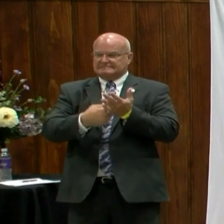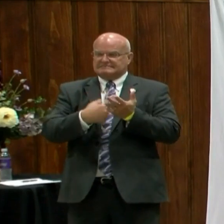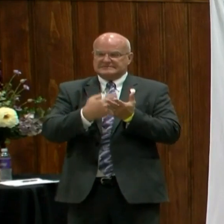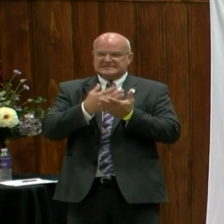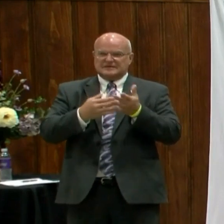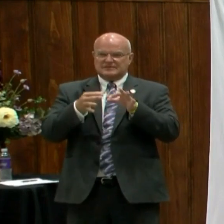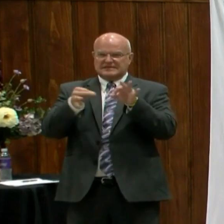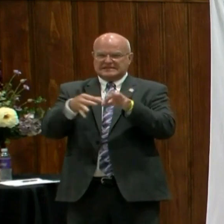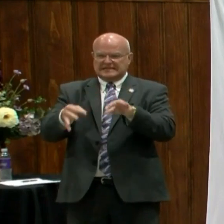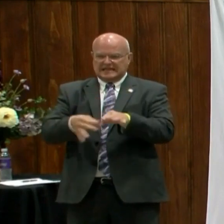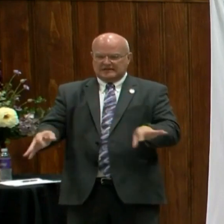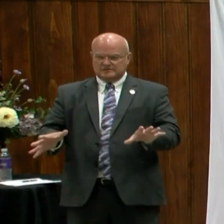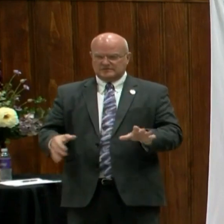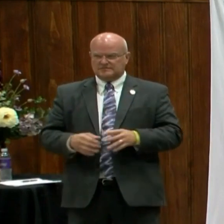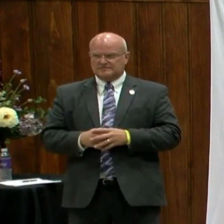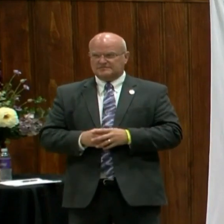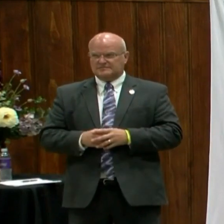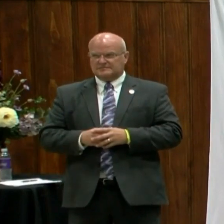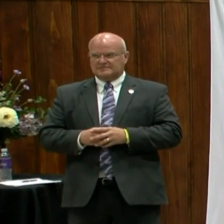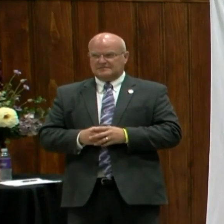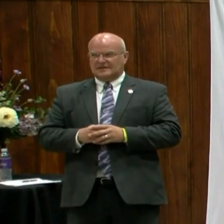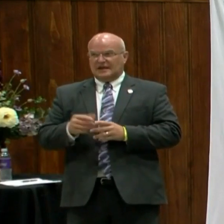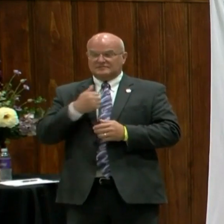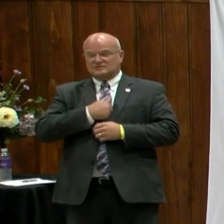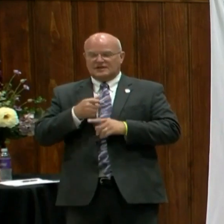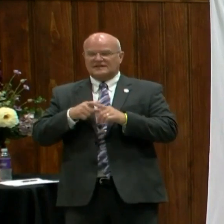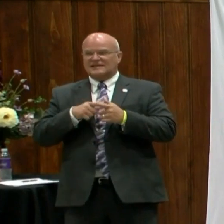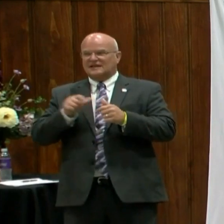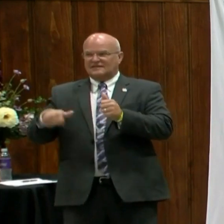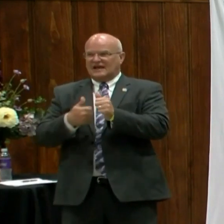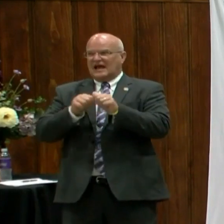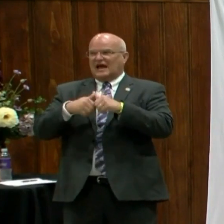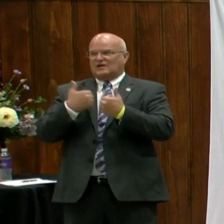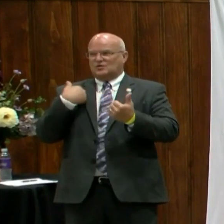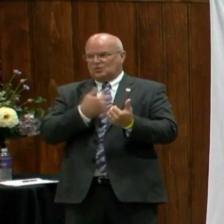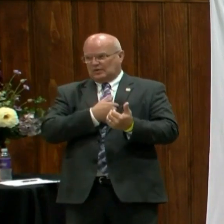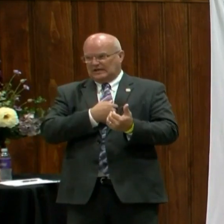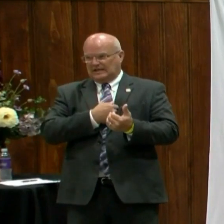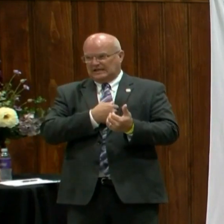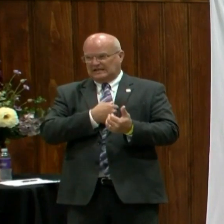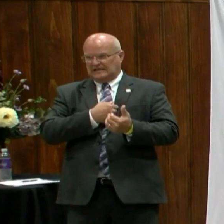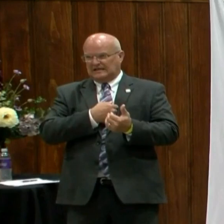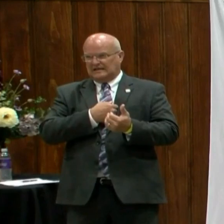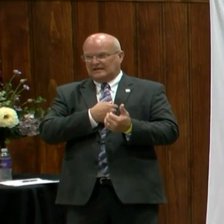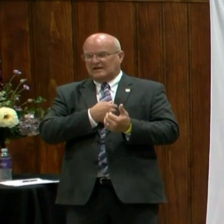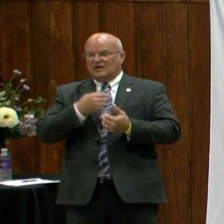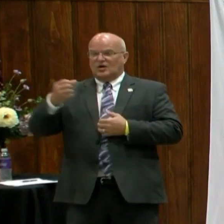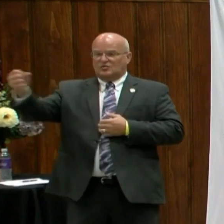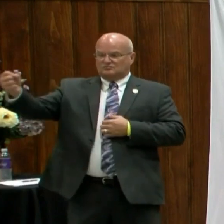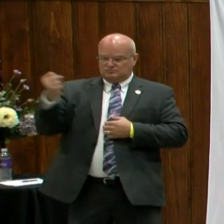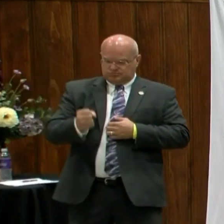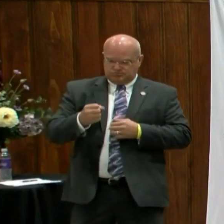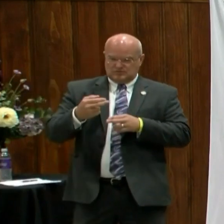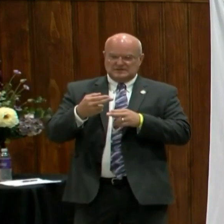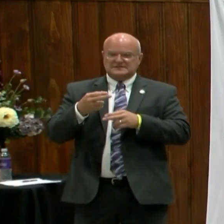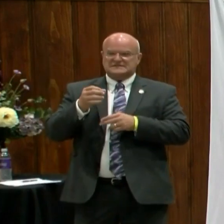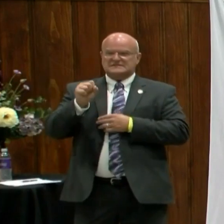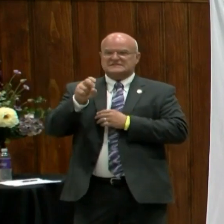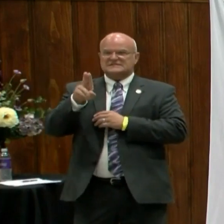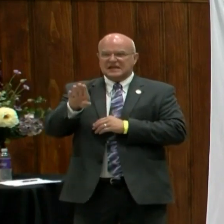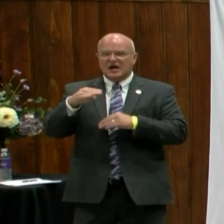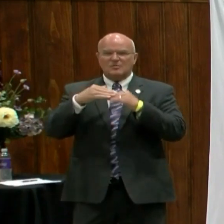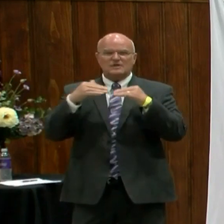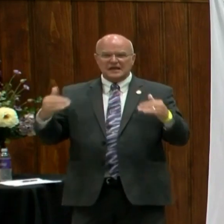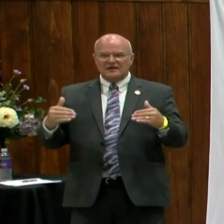some of those details? Well, that would... following up on that, how do we, I guess, bring people in on a substitute